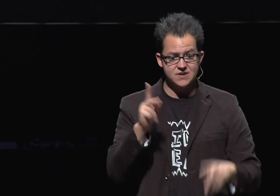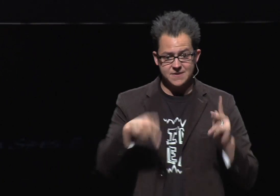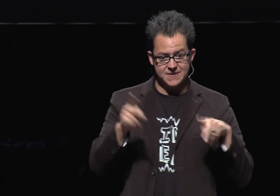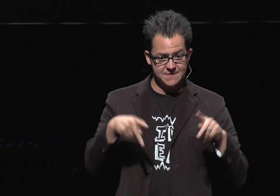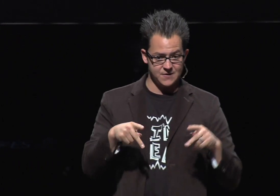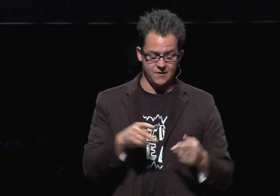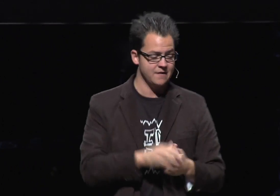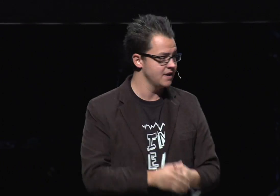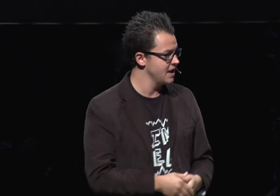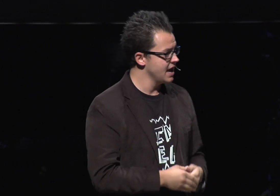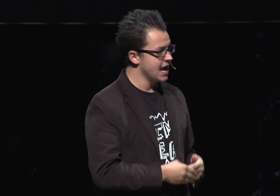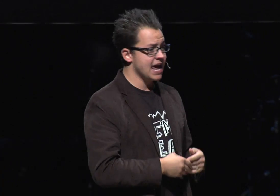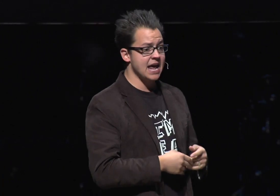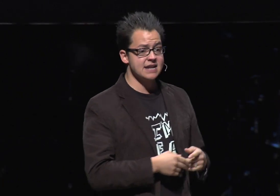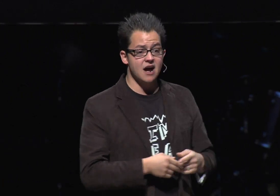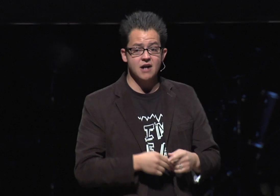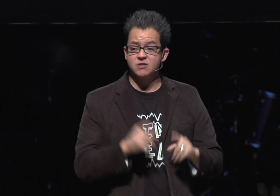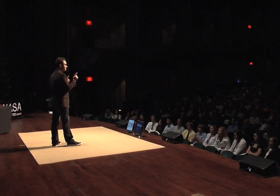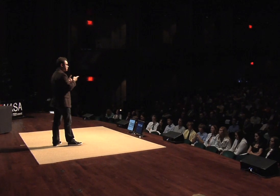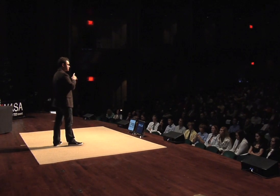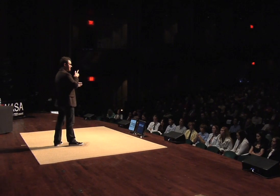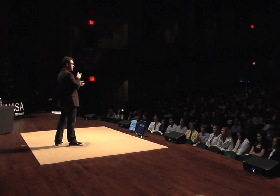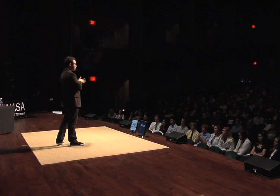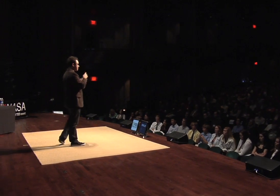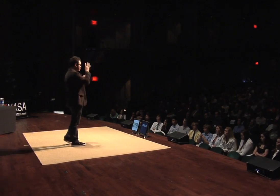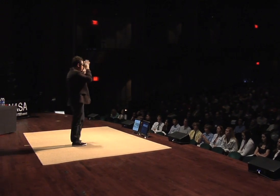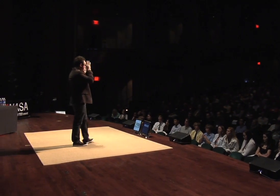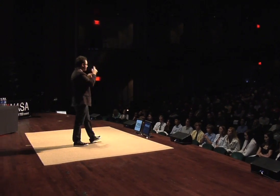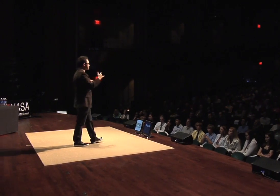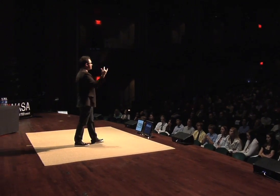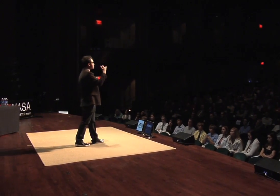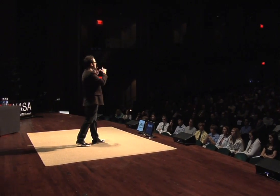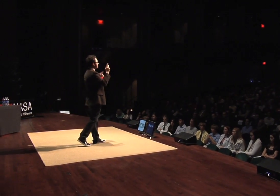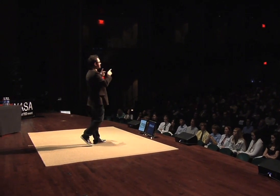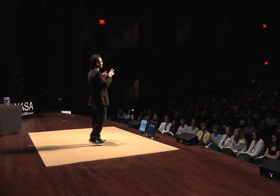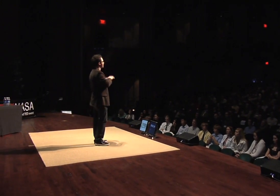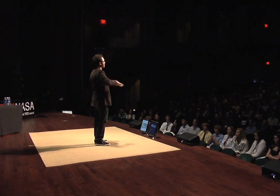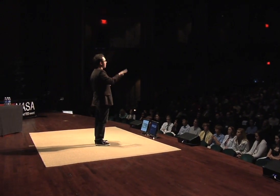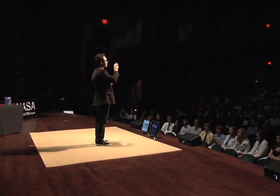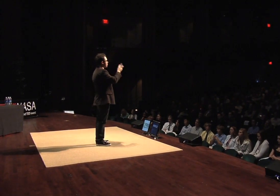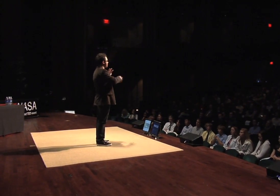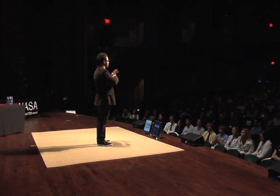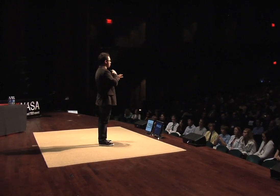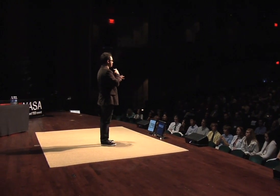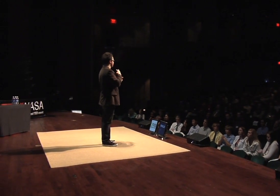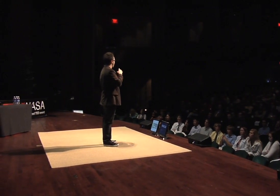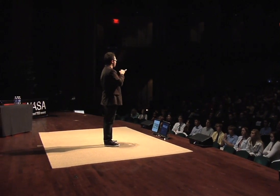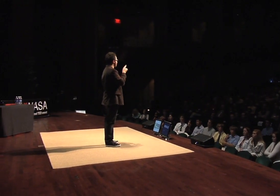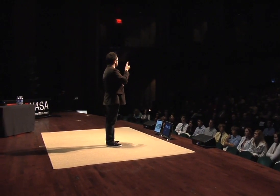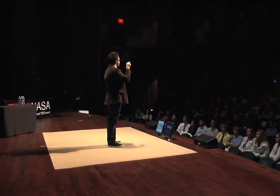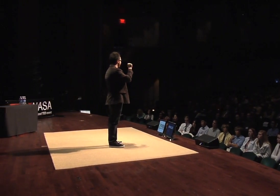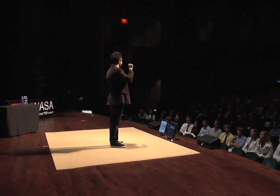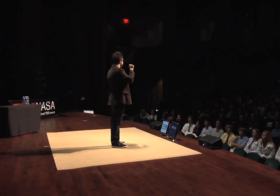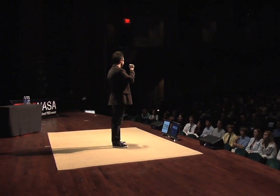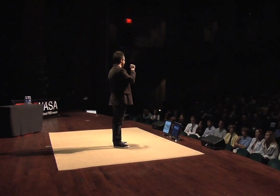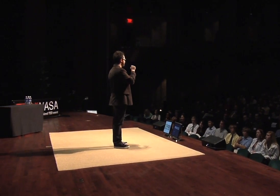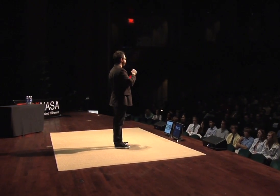hearing people. And the first video that we created, we flew in people from all over the United States